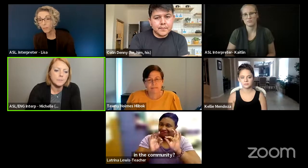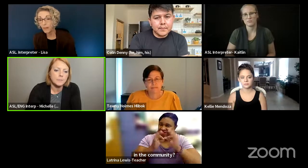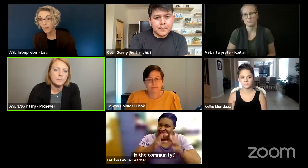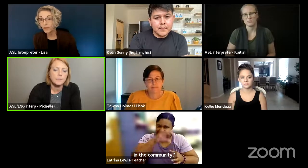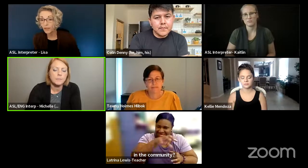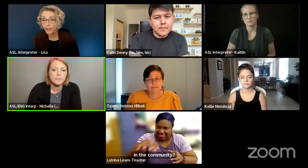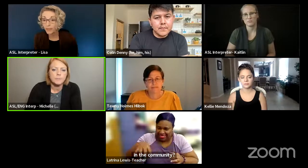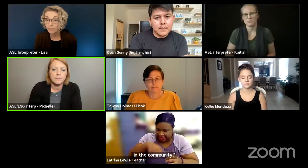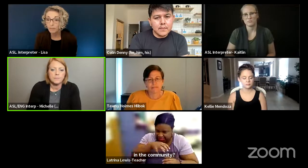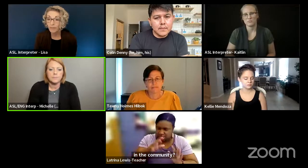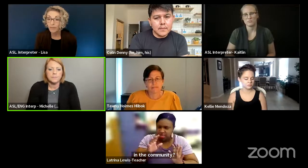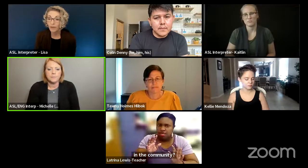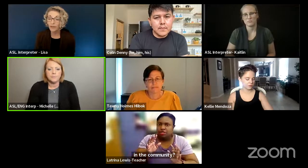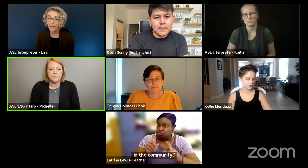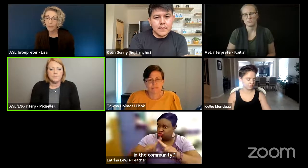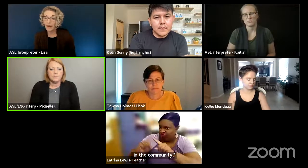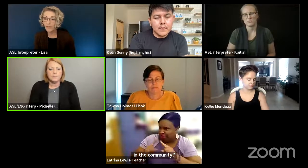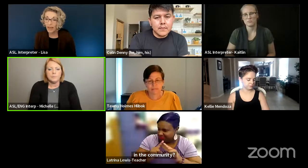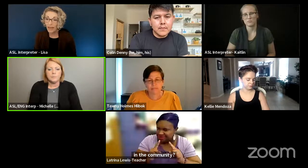like.